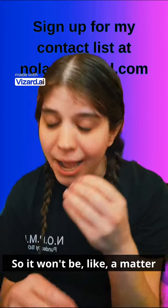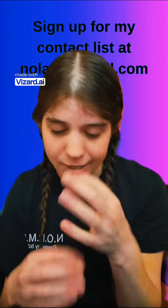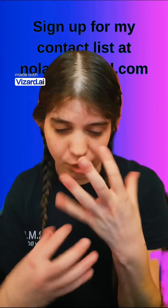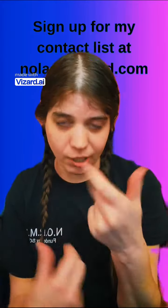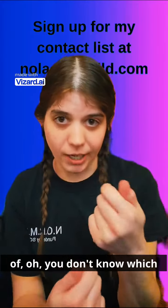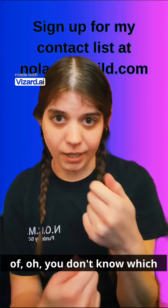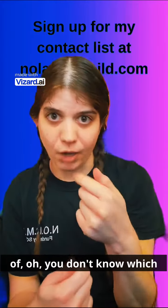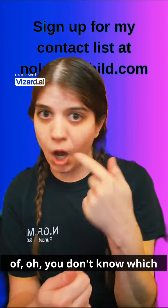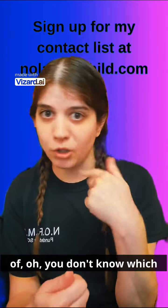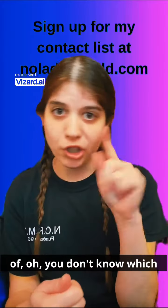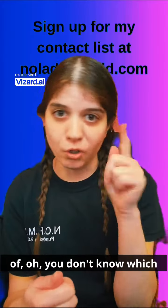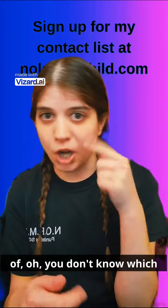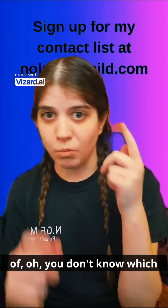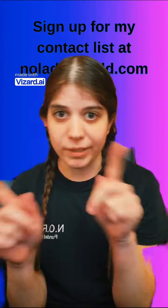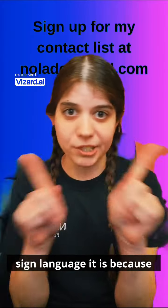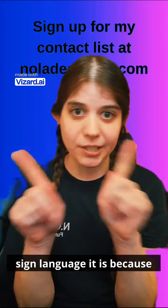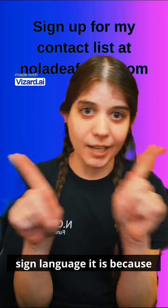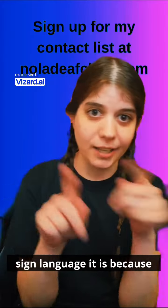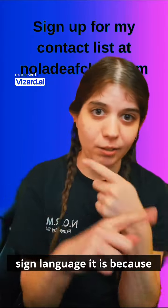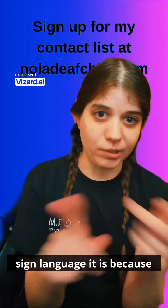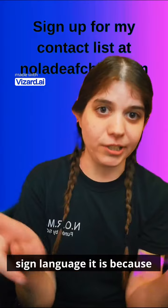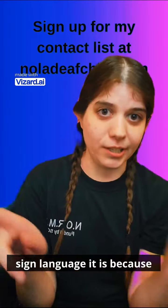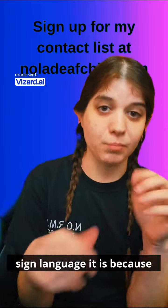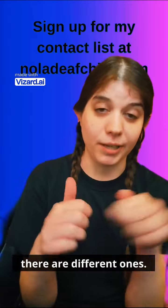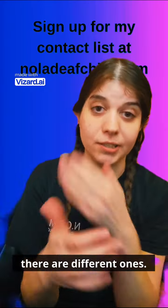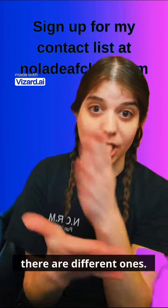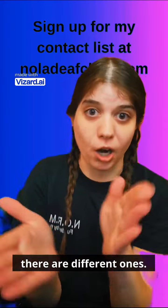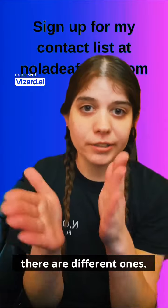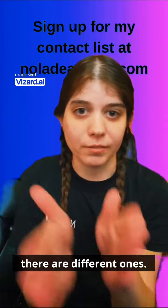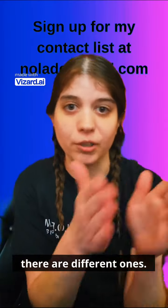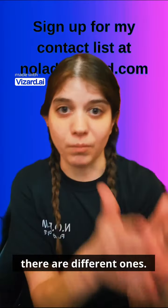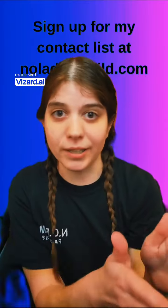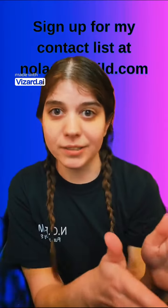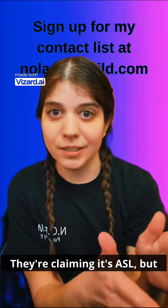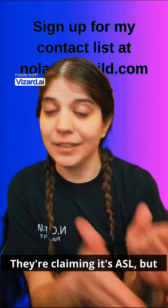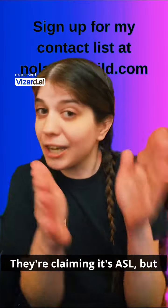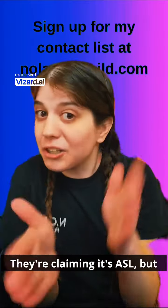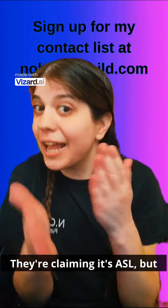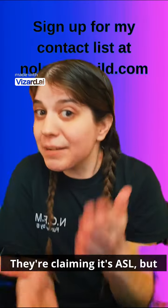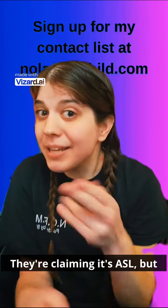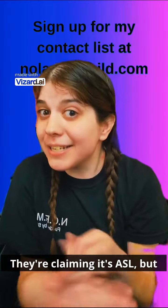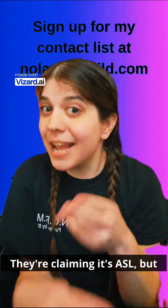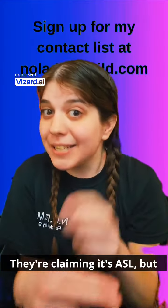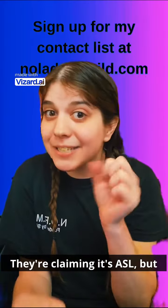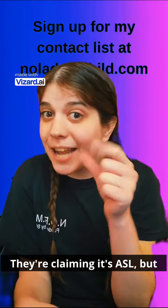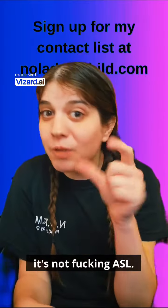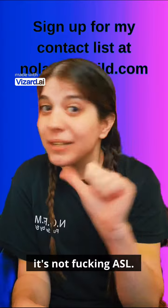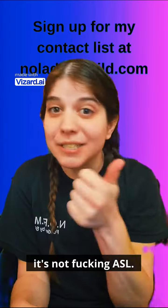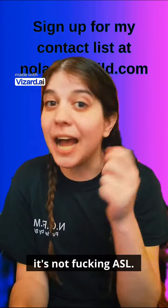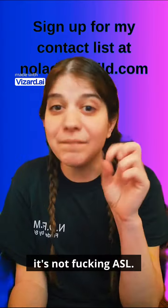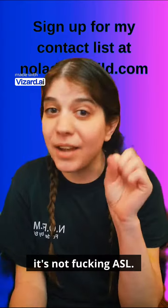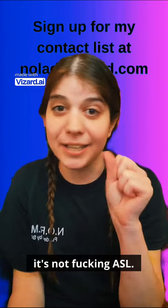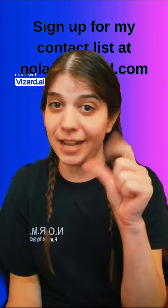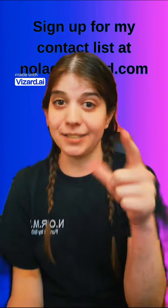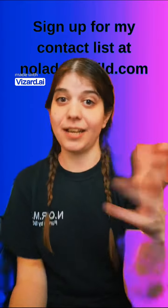matter of, oh, you don't know which sign language it is, because there are different ones. They're claiming it's ASL, but it's not fucking ASL, you